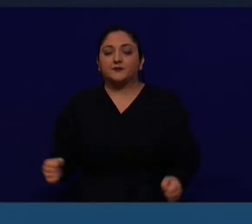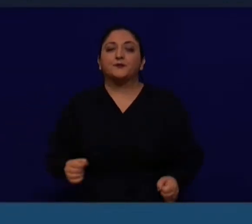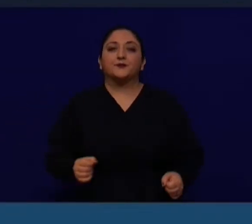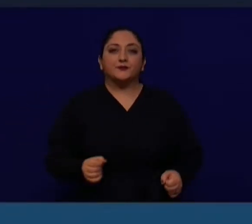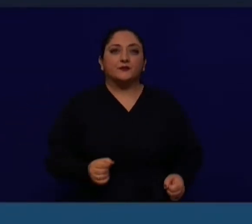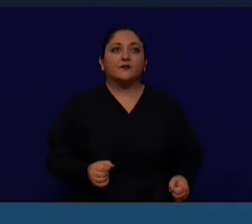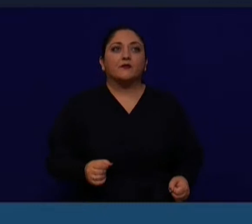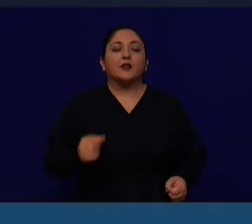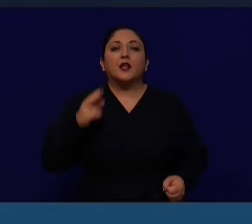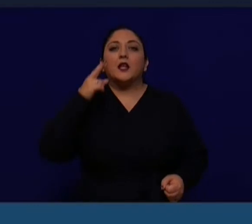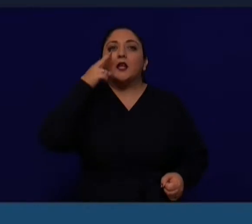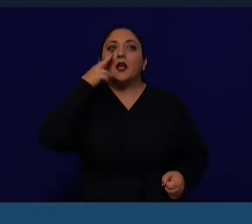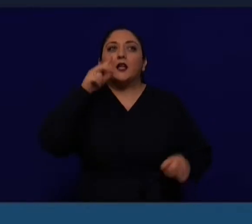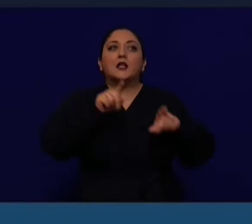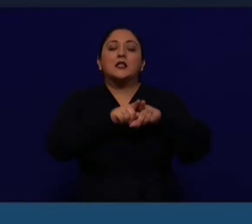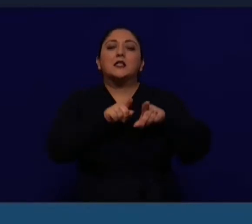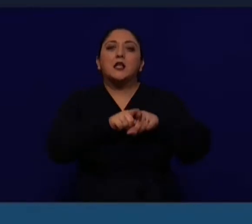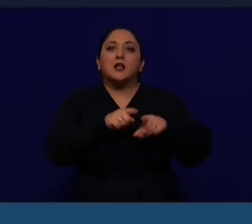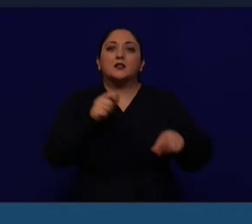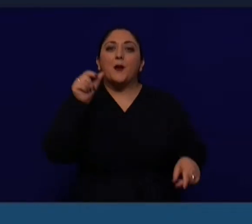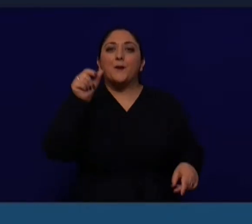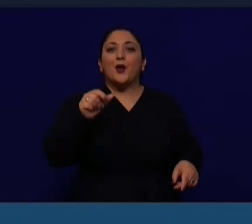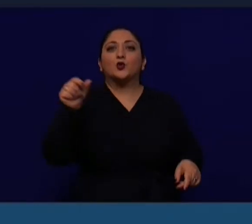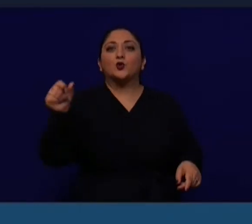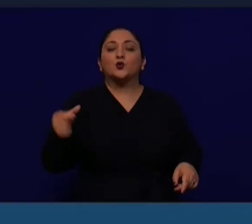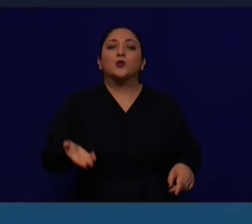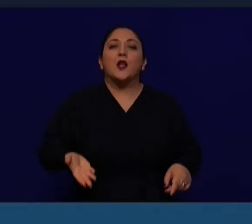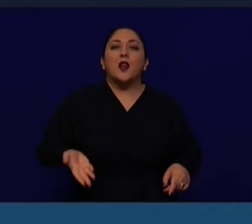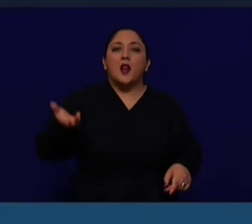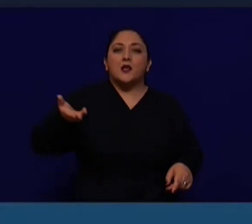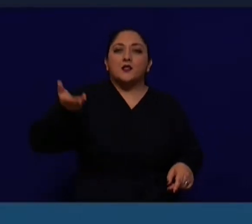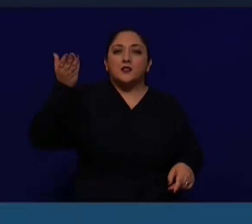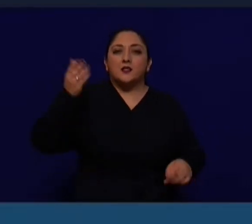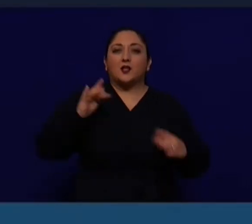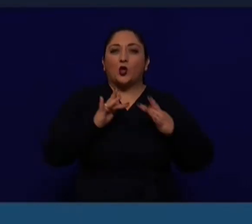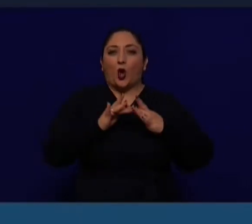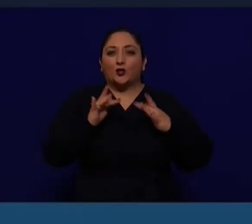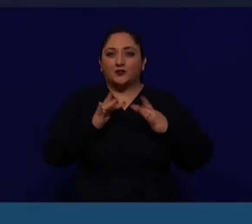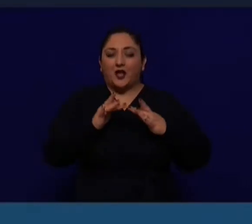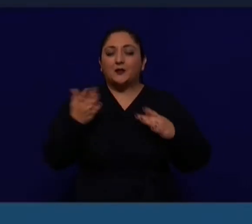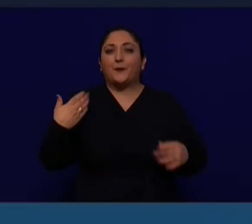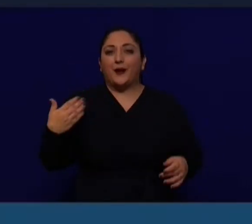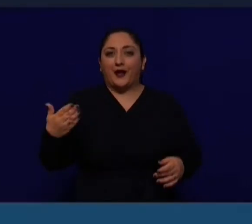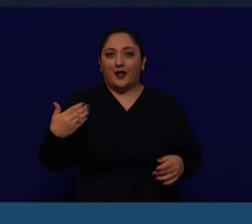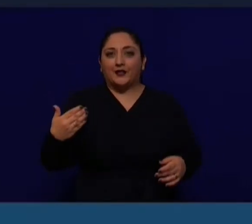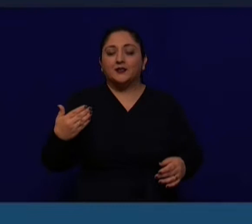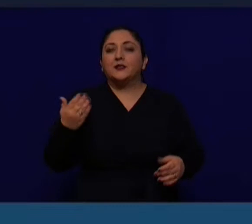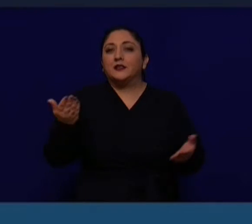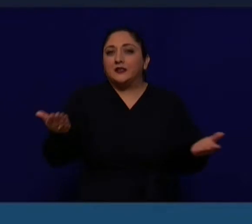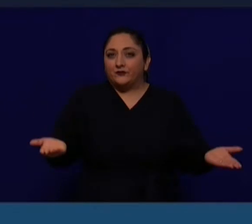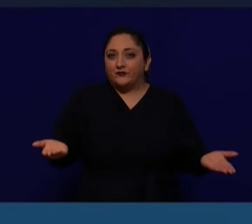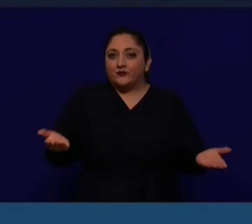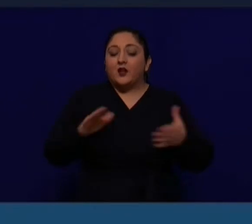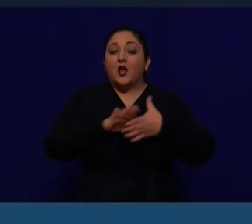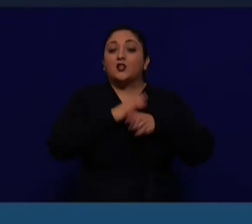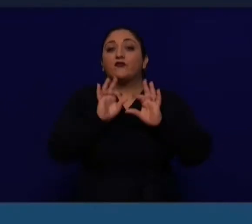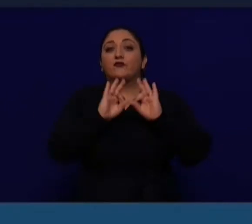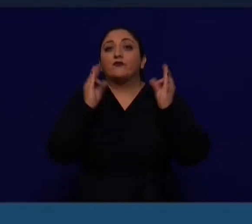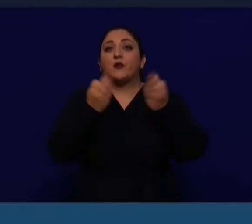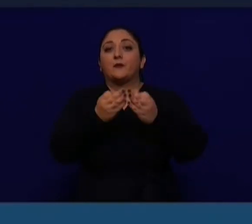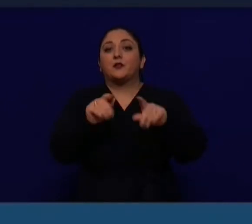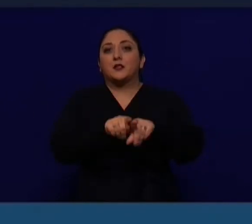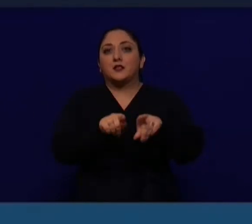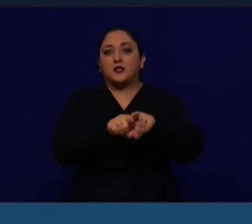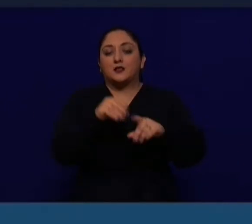ta' każijiet l-iktar li jkunu qegħdin jiġu trasmessi minnaħa tal-household cases